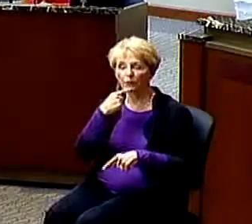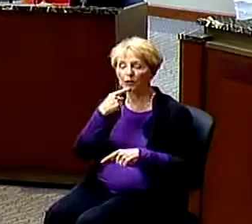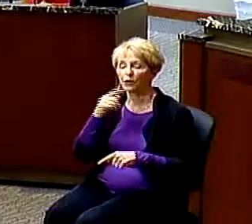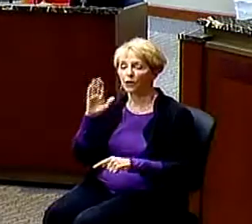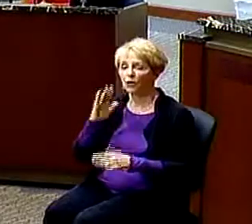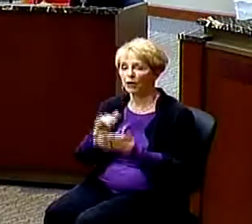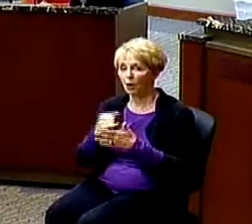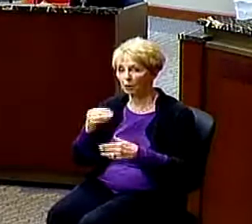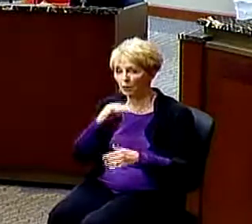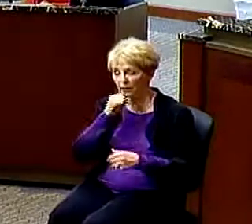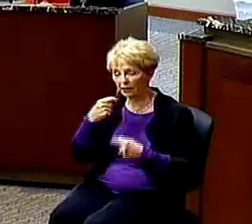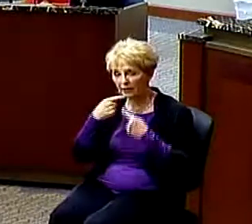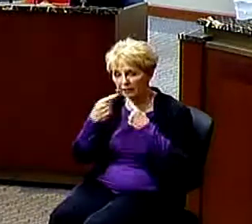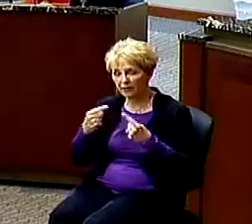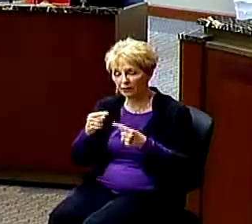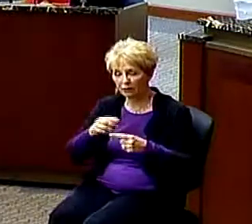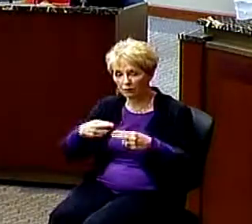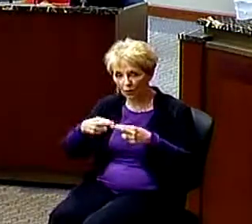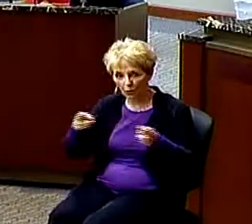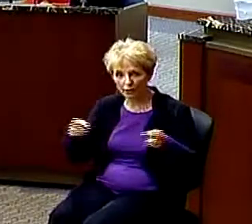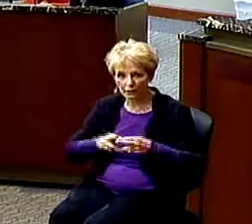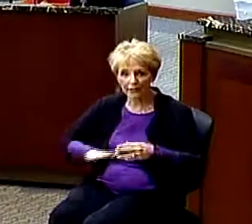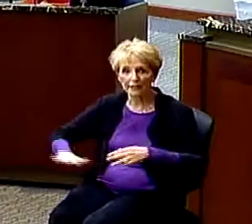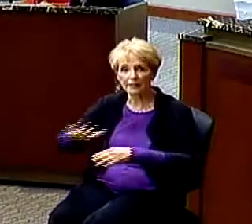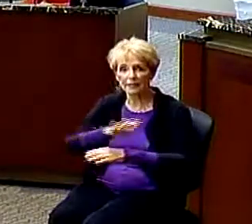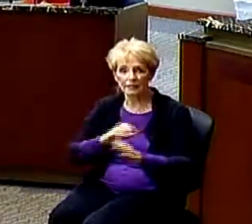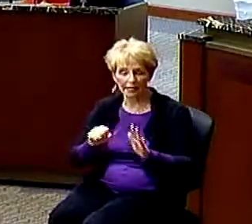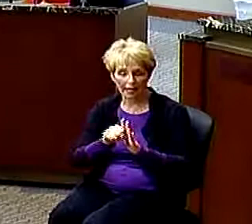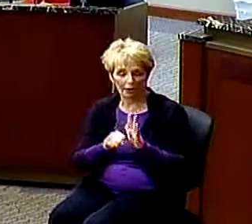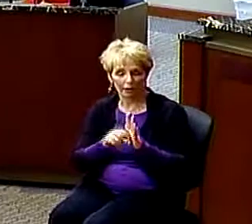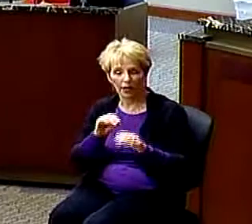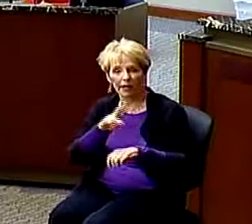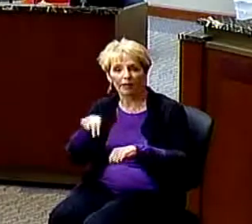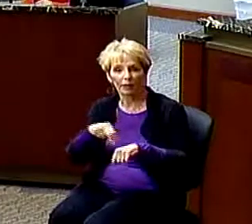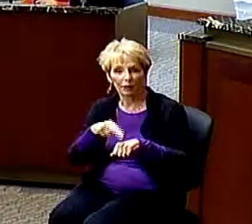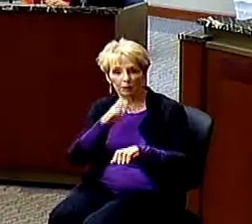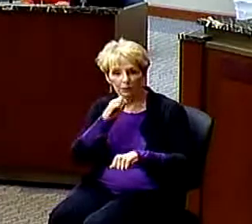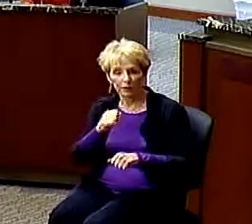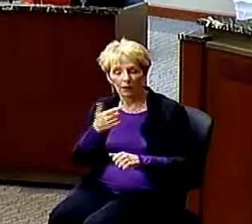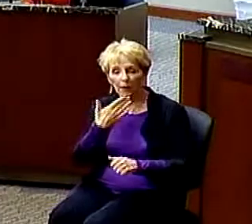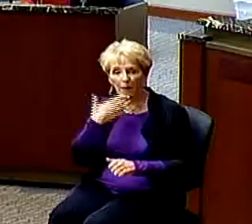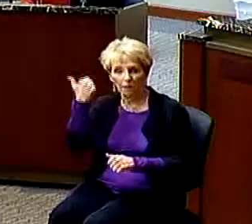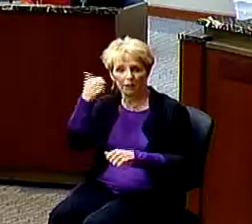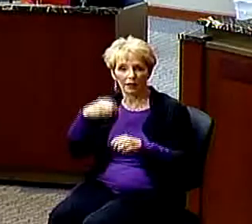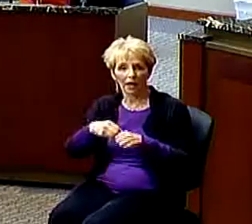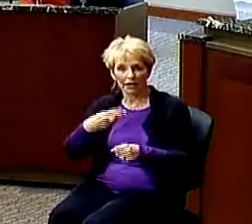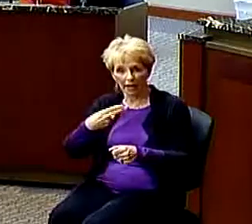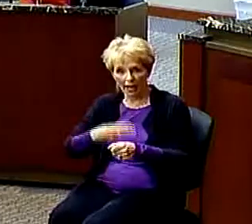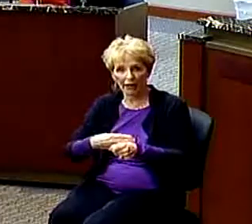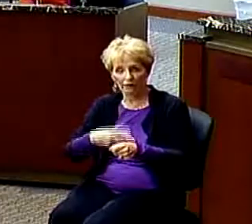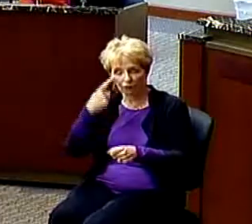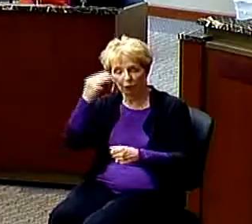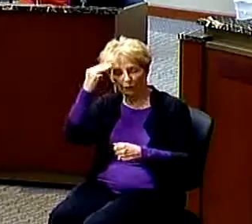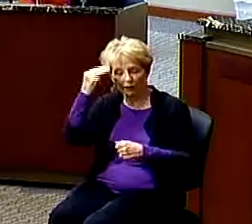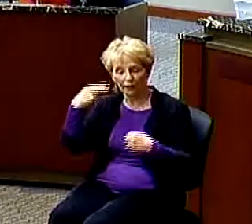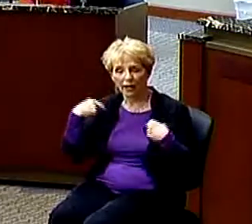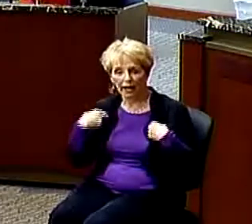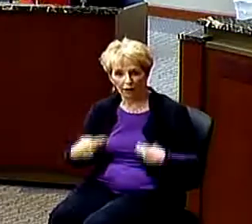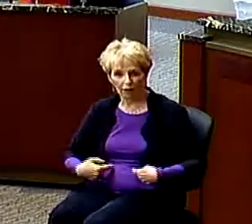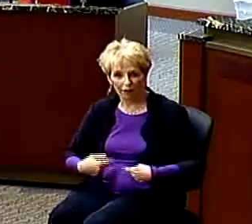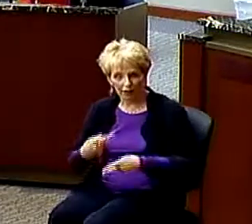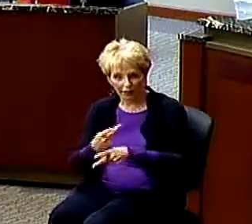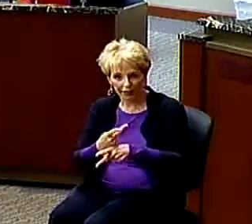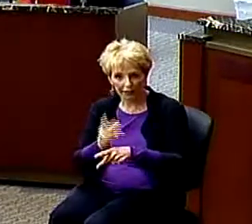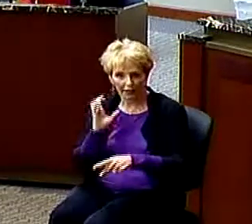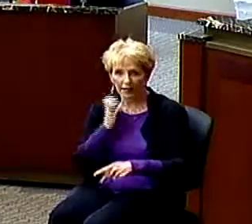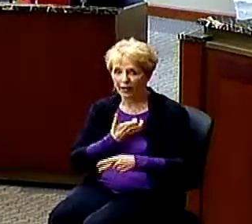earlier, Morganton is known regionally, statewide, and nationally to be among the best in hospitalized mental health care. However,